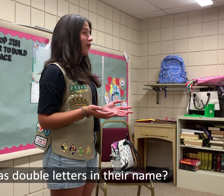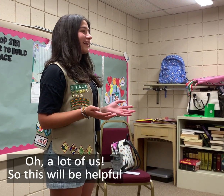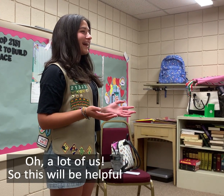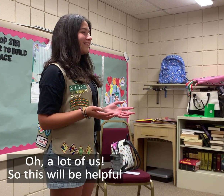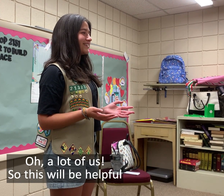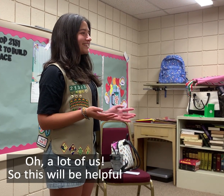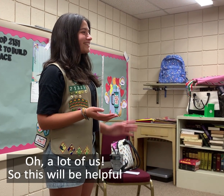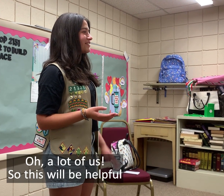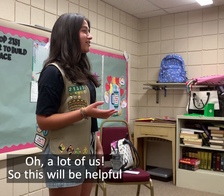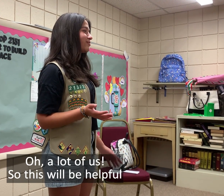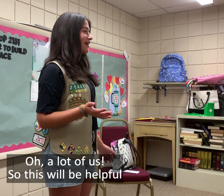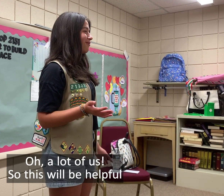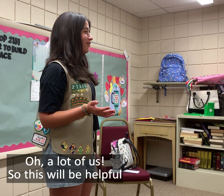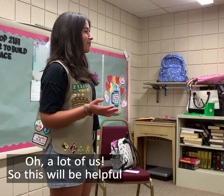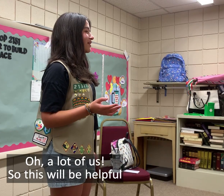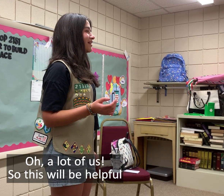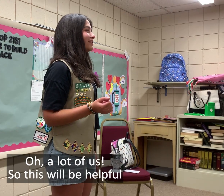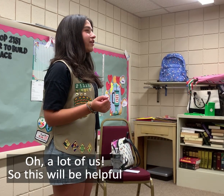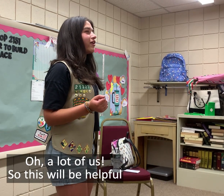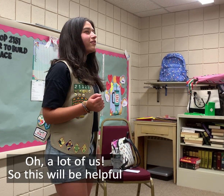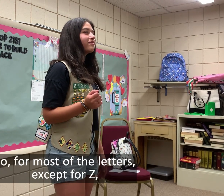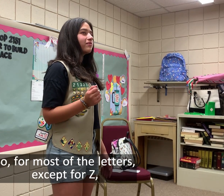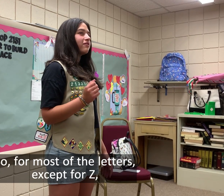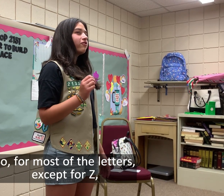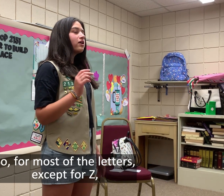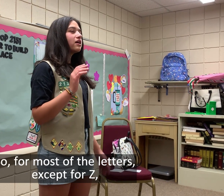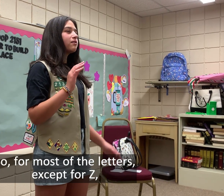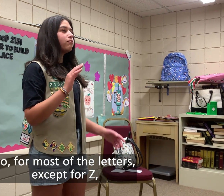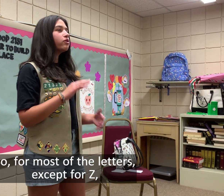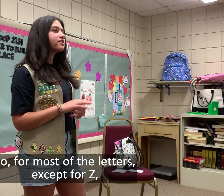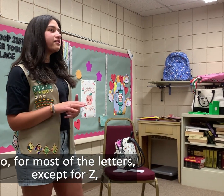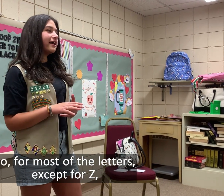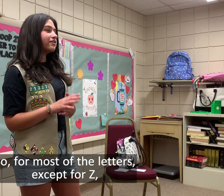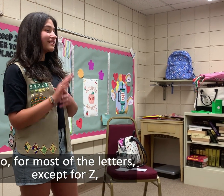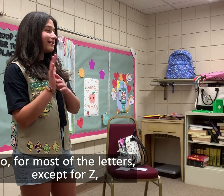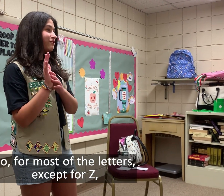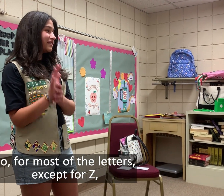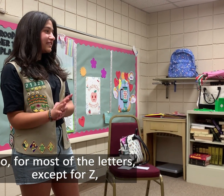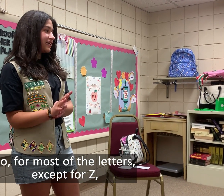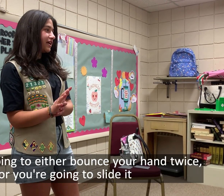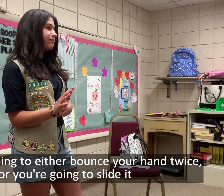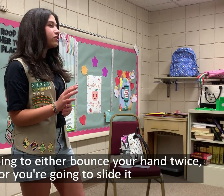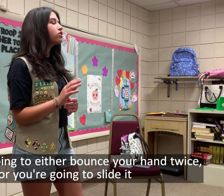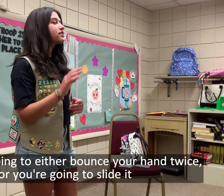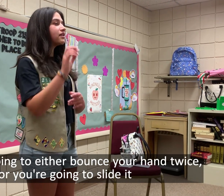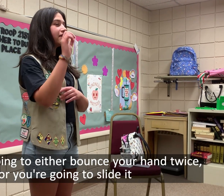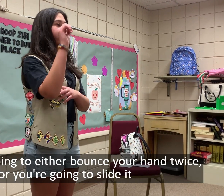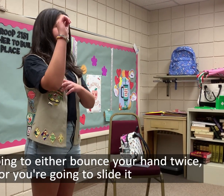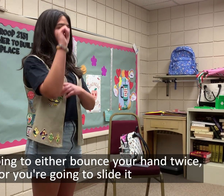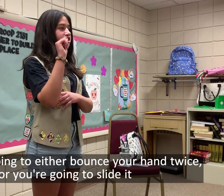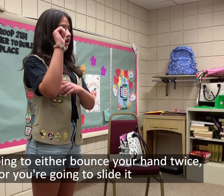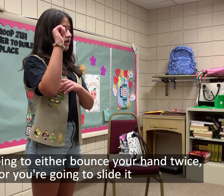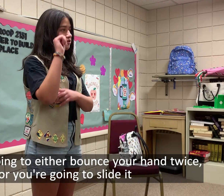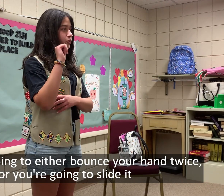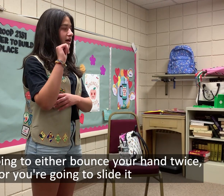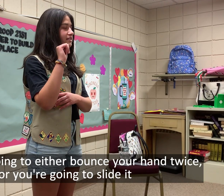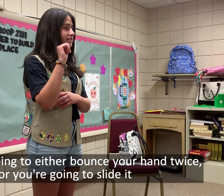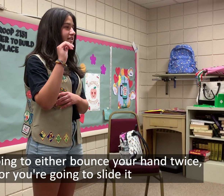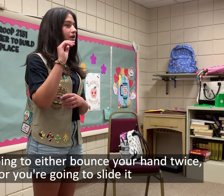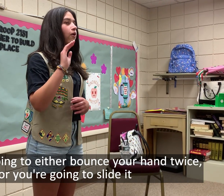lot of us. So this will be helpful. So for most of the letters except for Z, you're just gonna either bounce your hand twice or